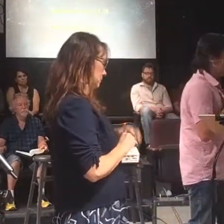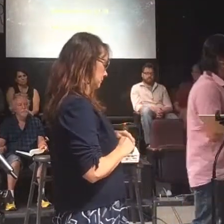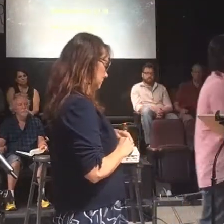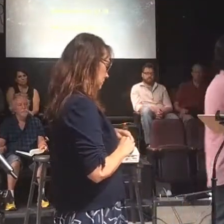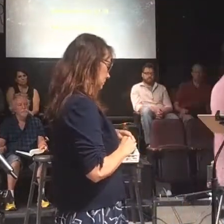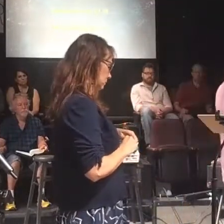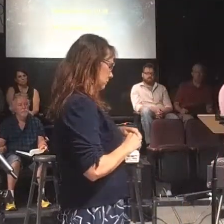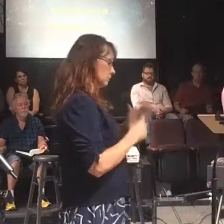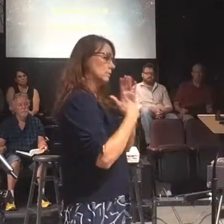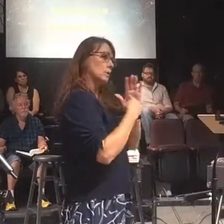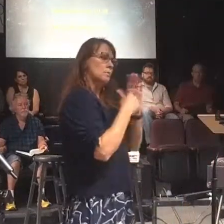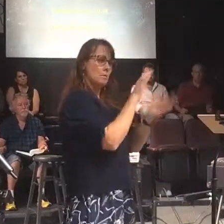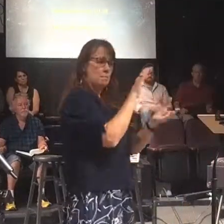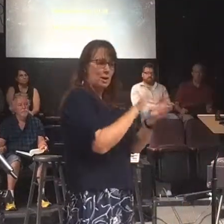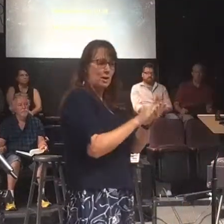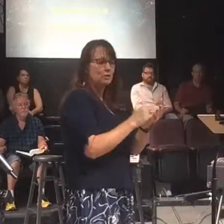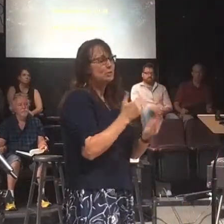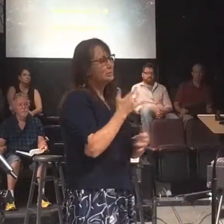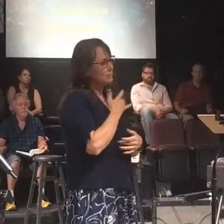there's usually fault.